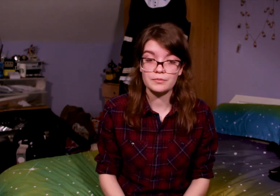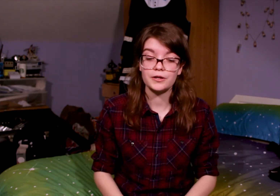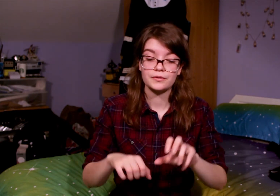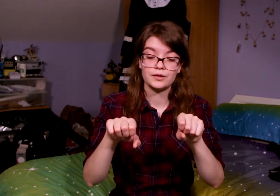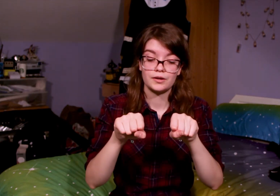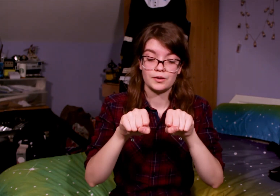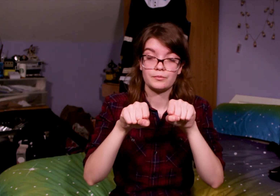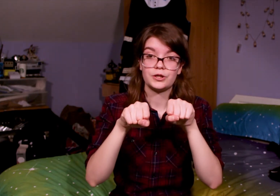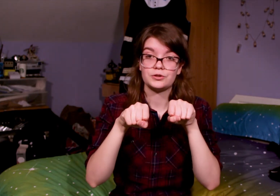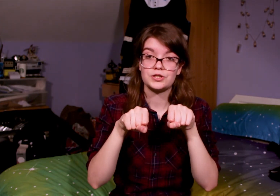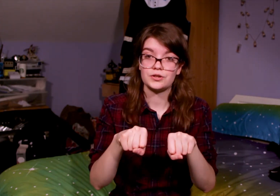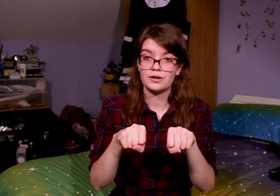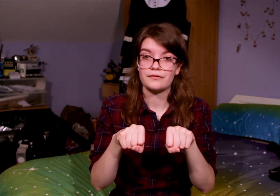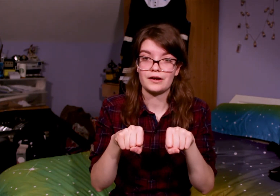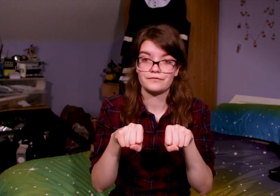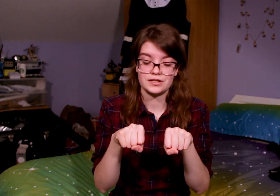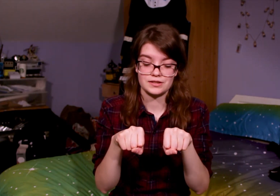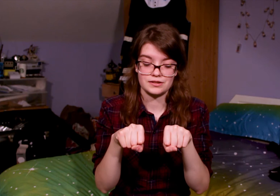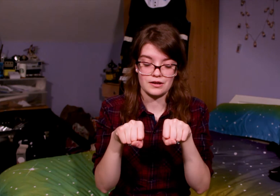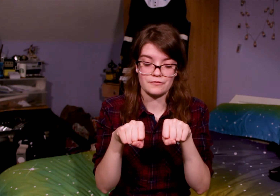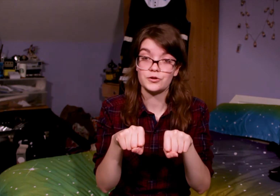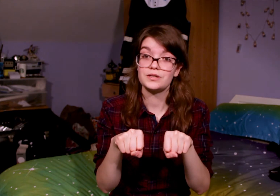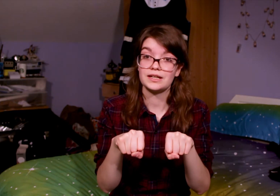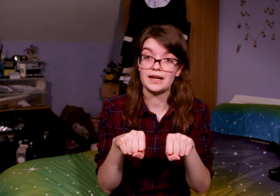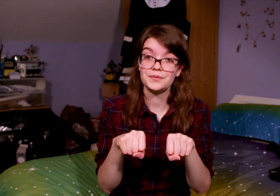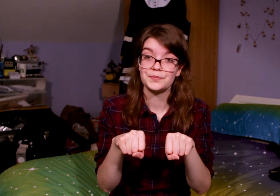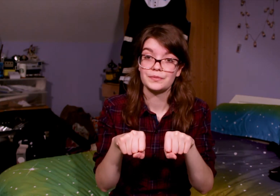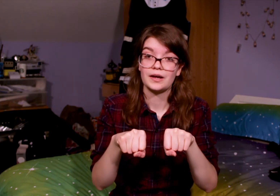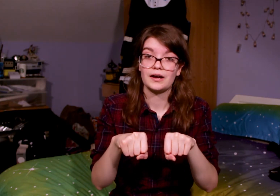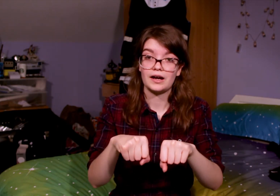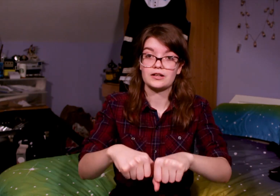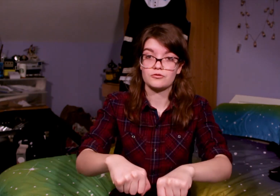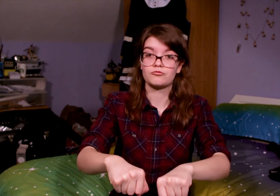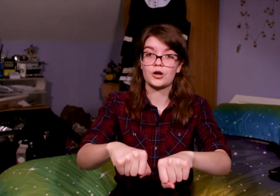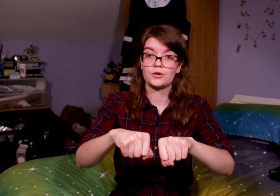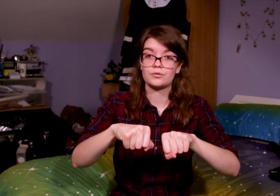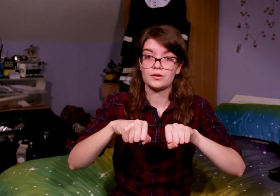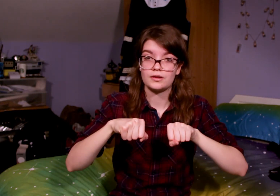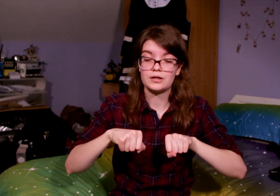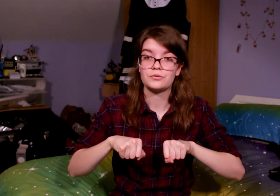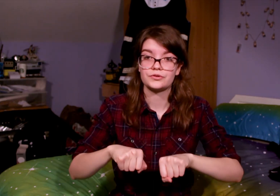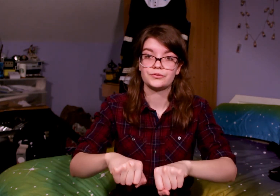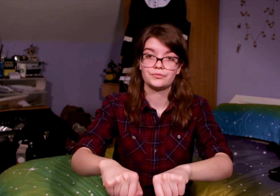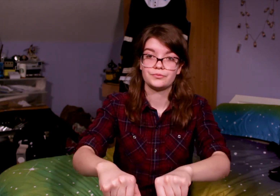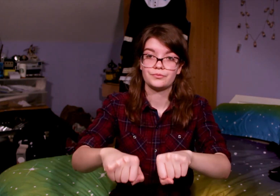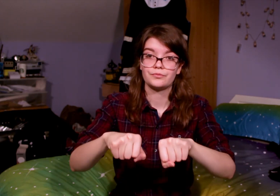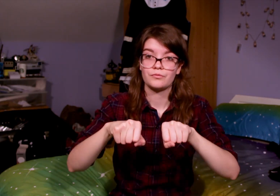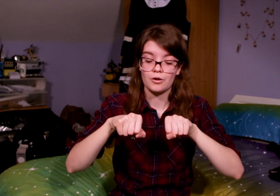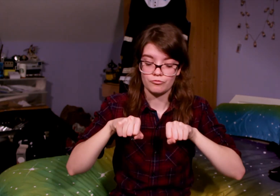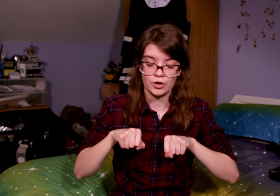boat, put your two fists forward again and row the oars. Rowing